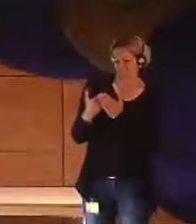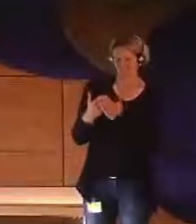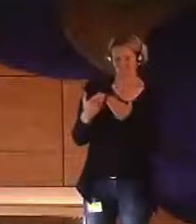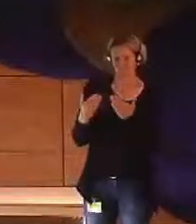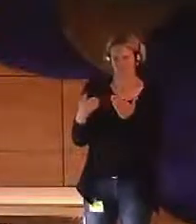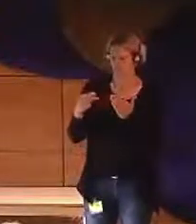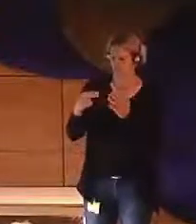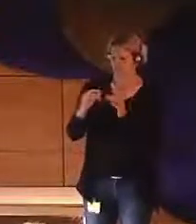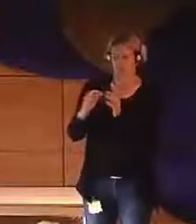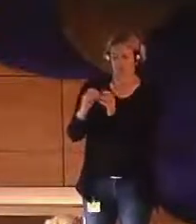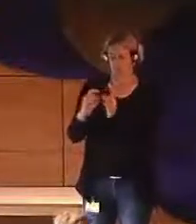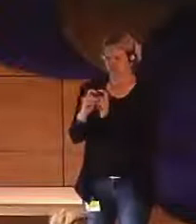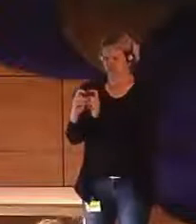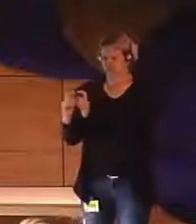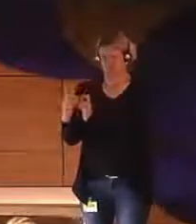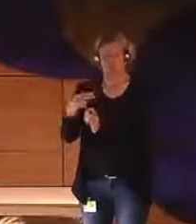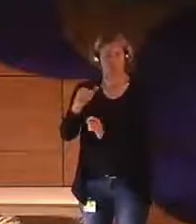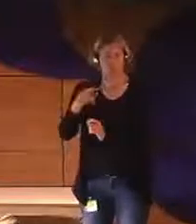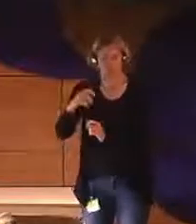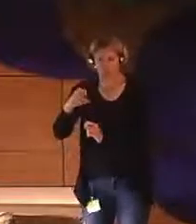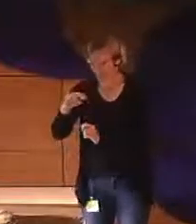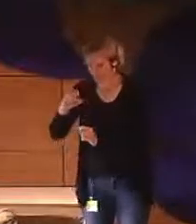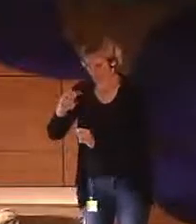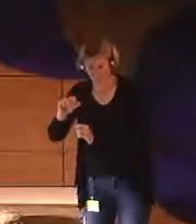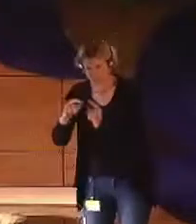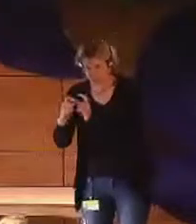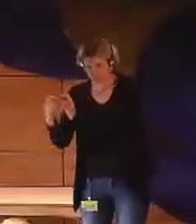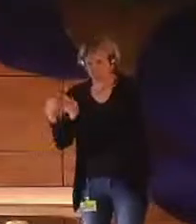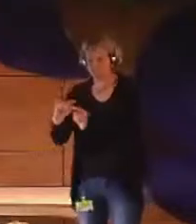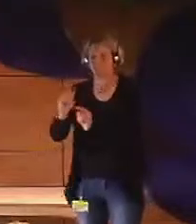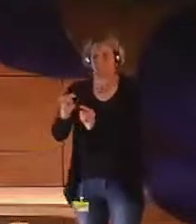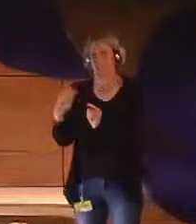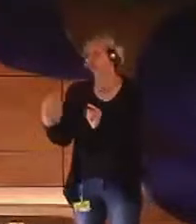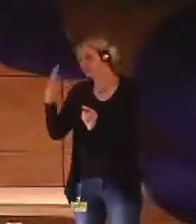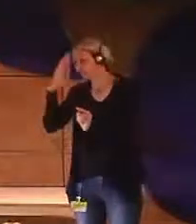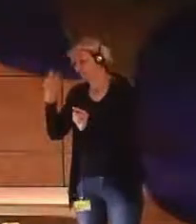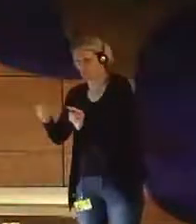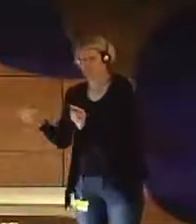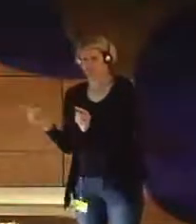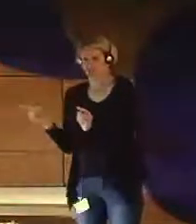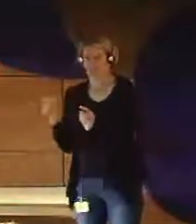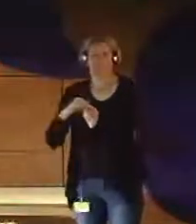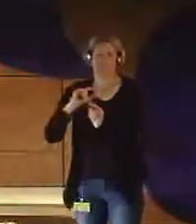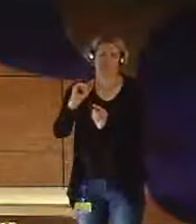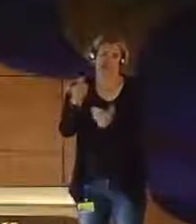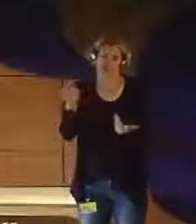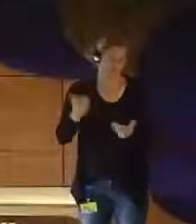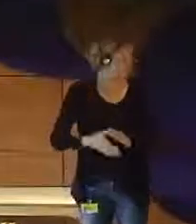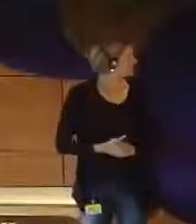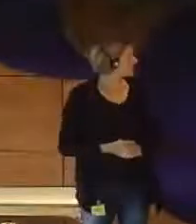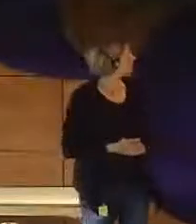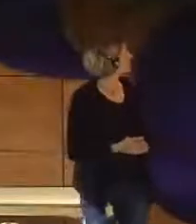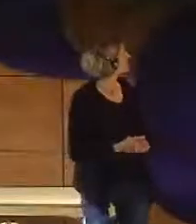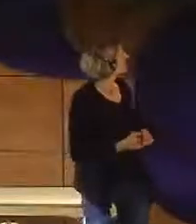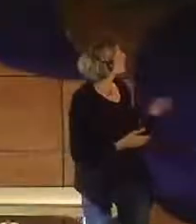through puberty on their own. The boys generally have hypogonadotropic hypogonadism. And if you stimulate their